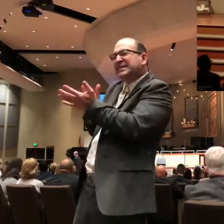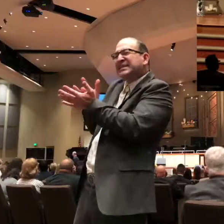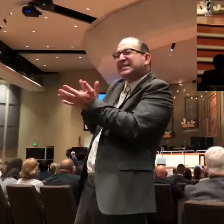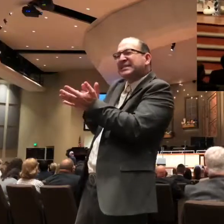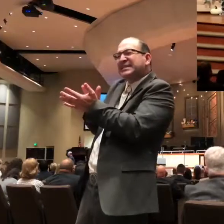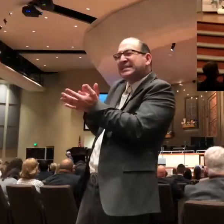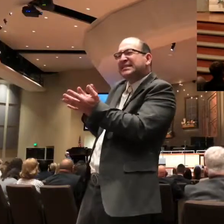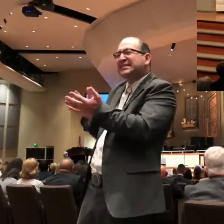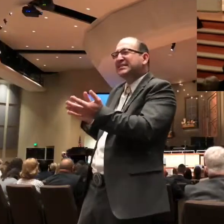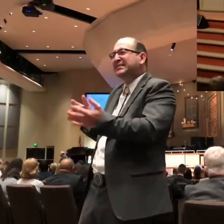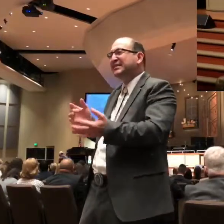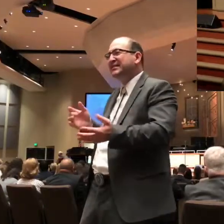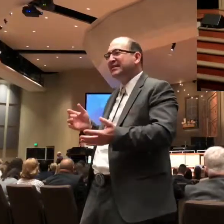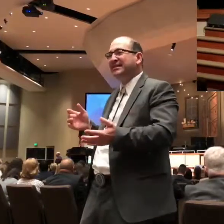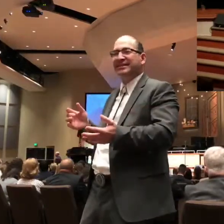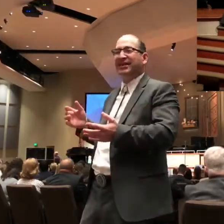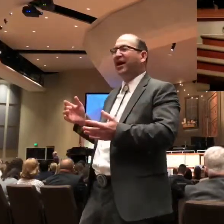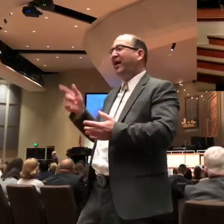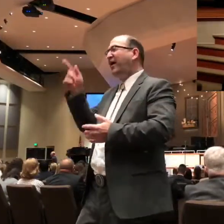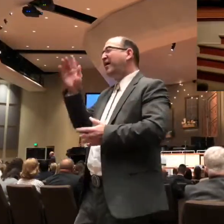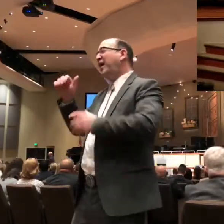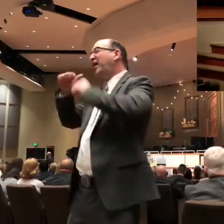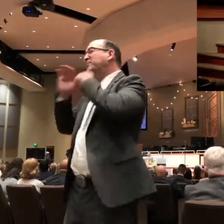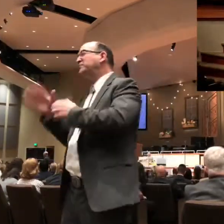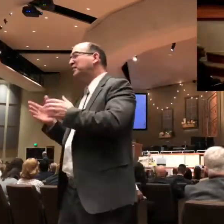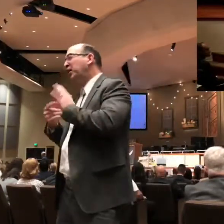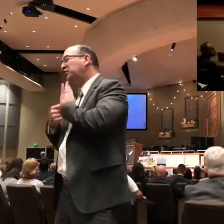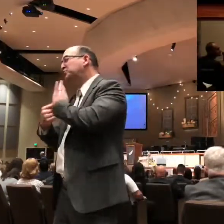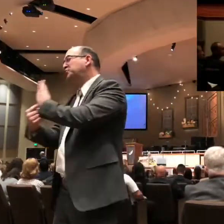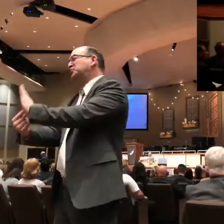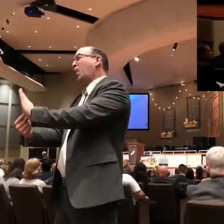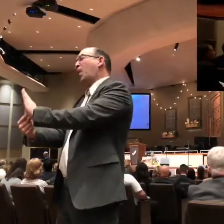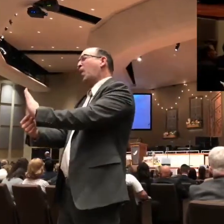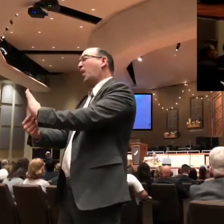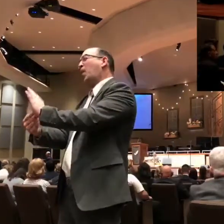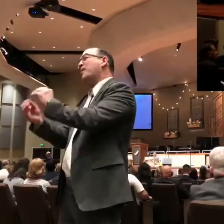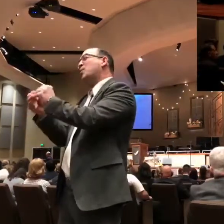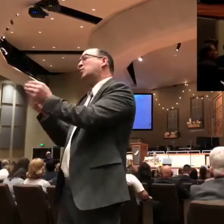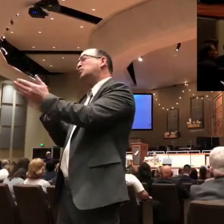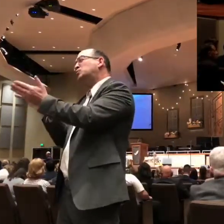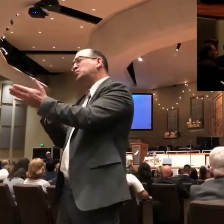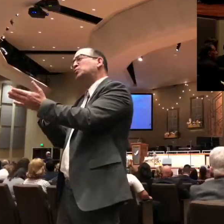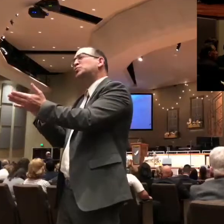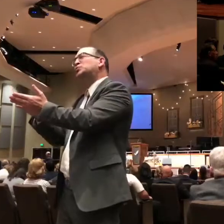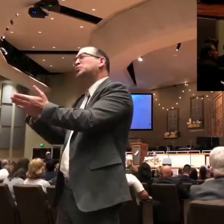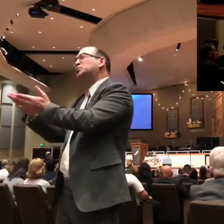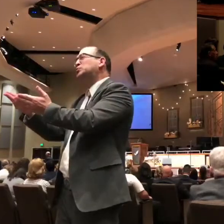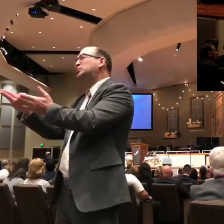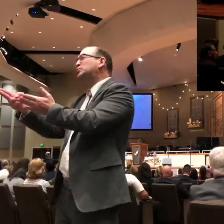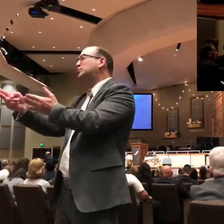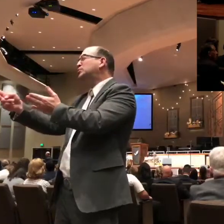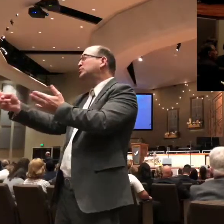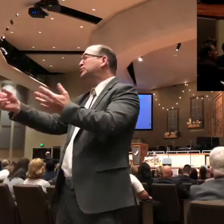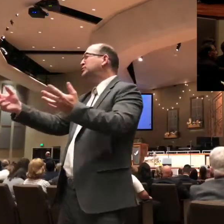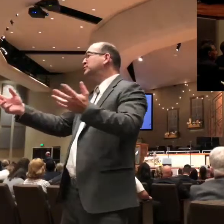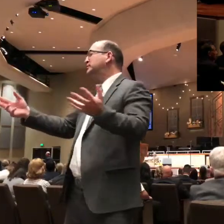God bless you. Let me share a further revelation with you. Let me caress your eardrums with my velvet